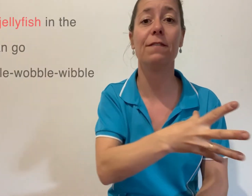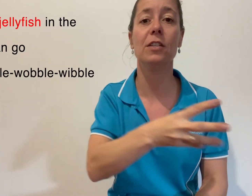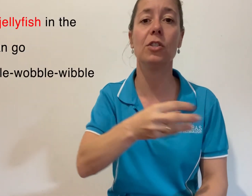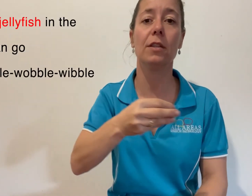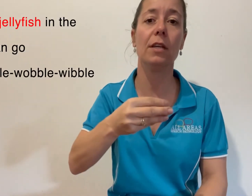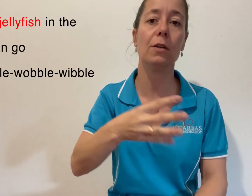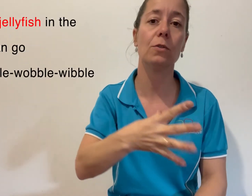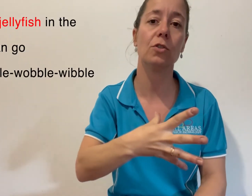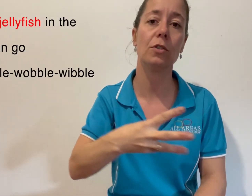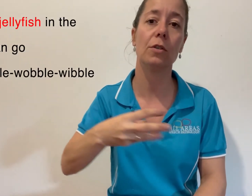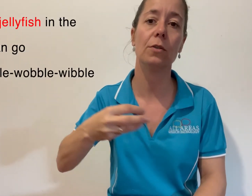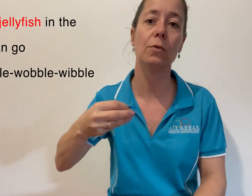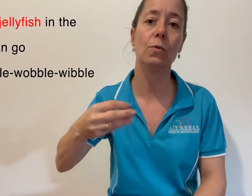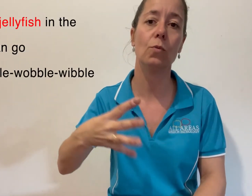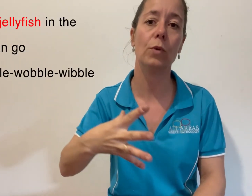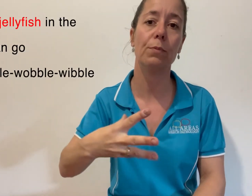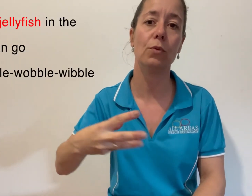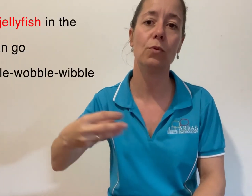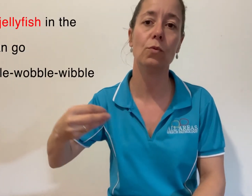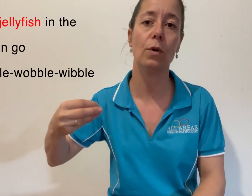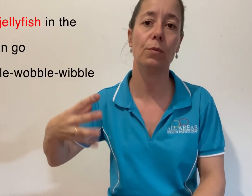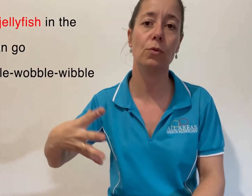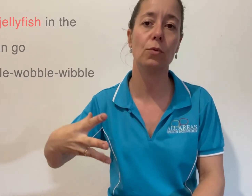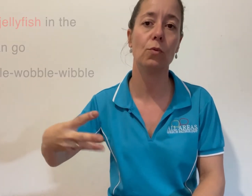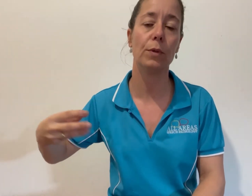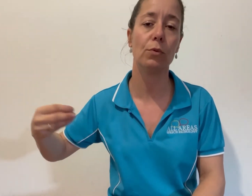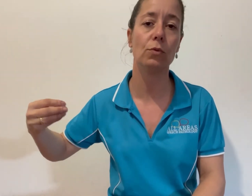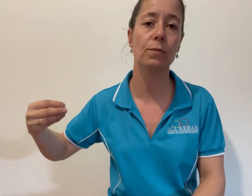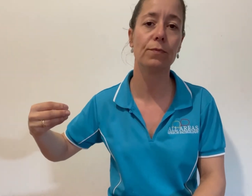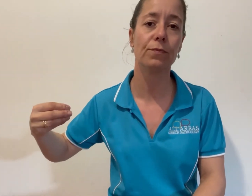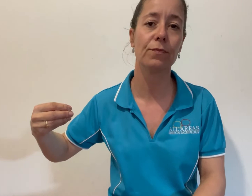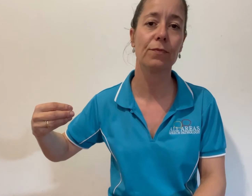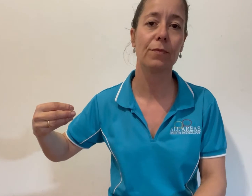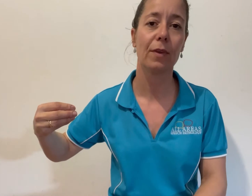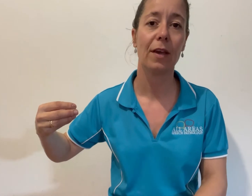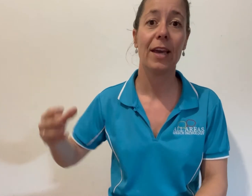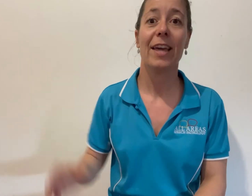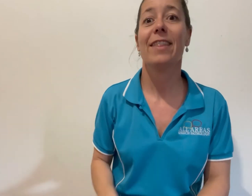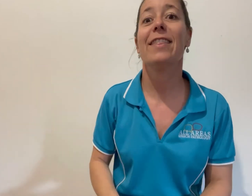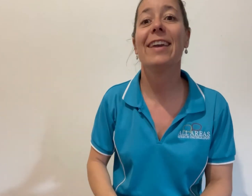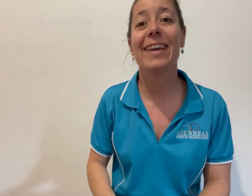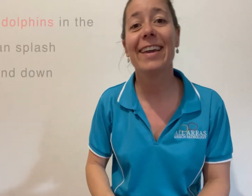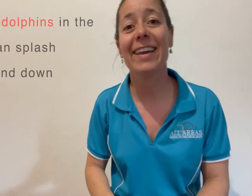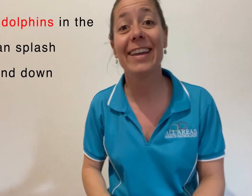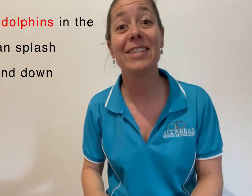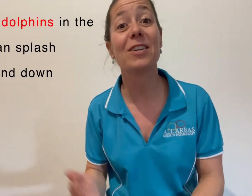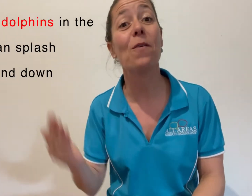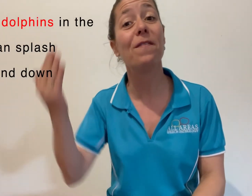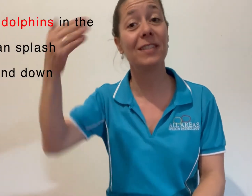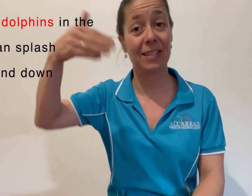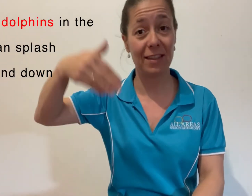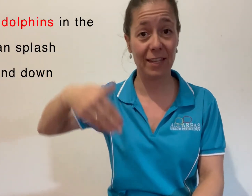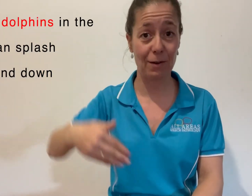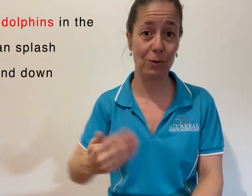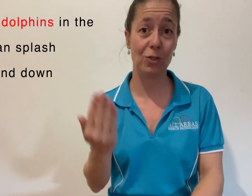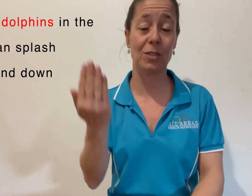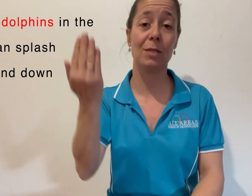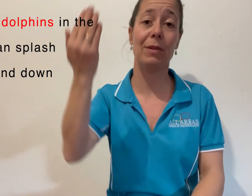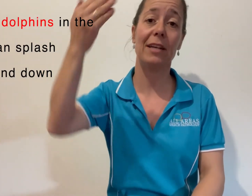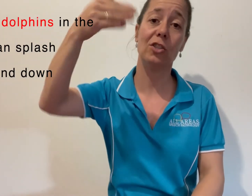in the ocean go wibble, wobble, wibble. The dolphins in the ocean splash